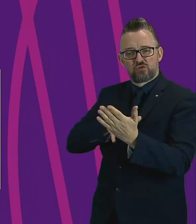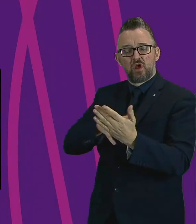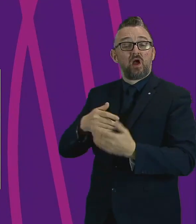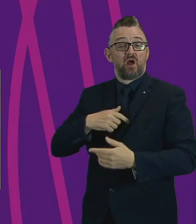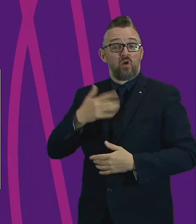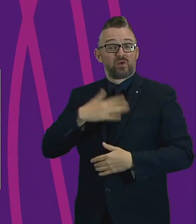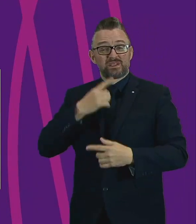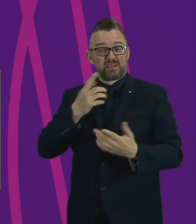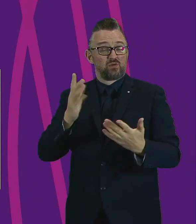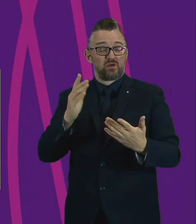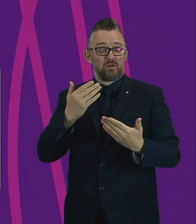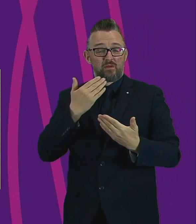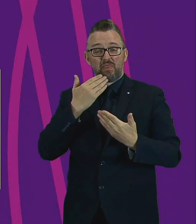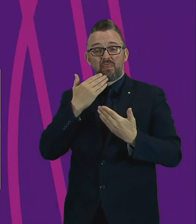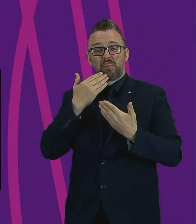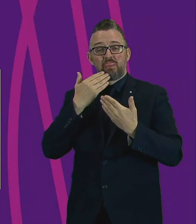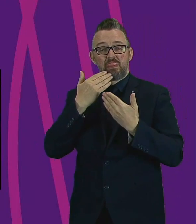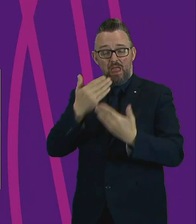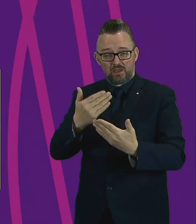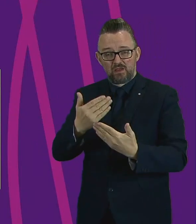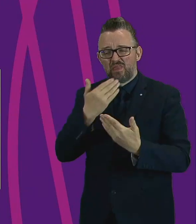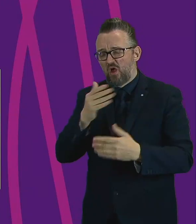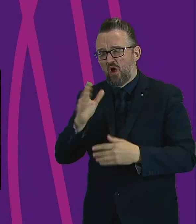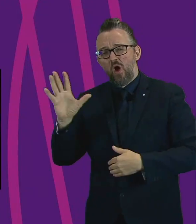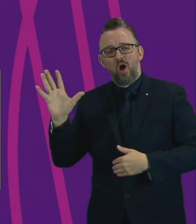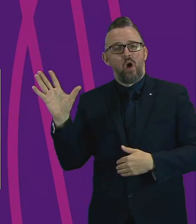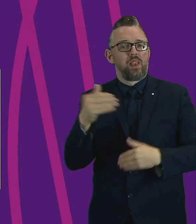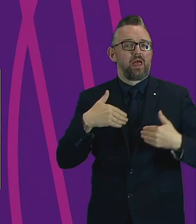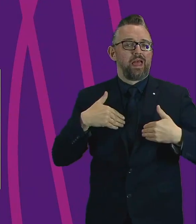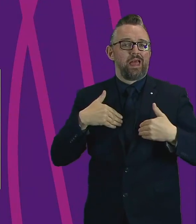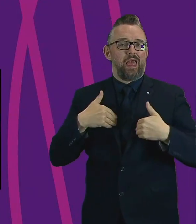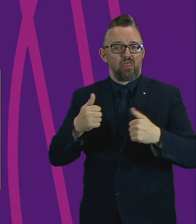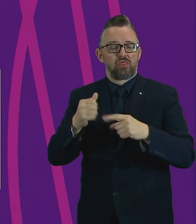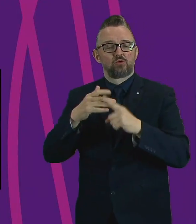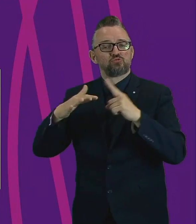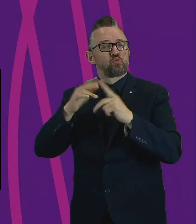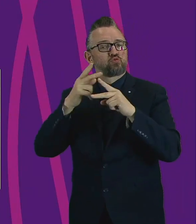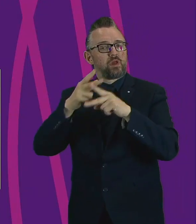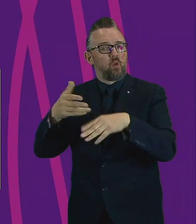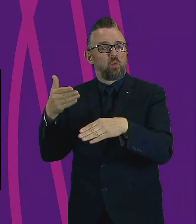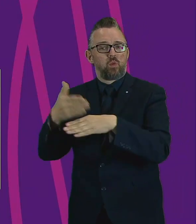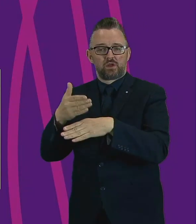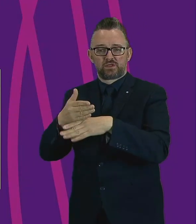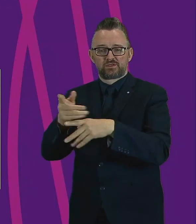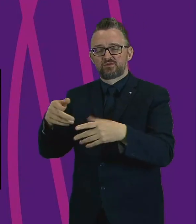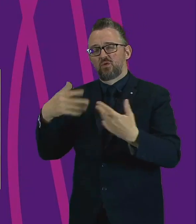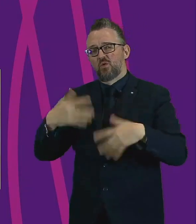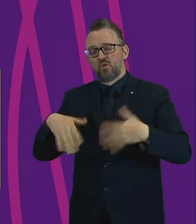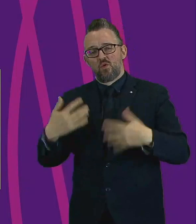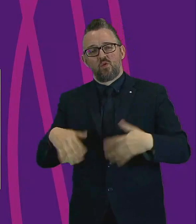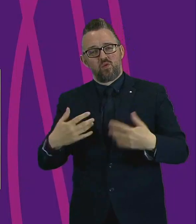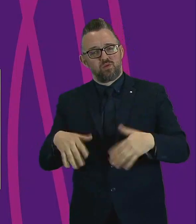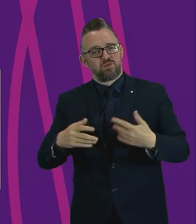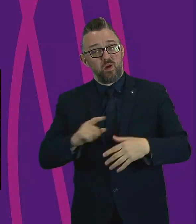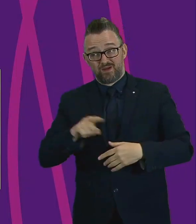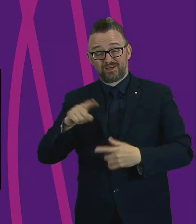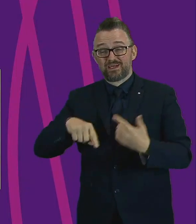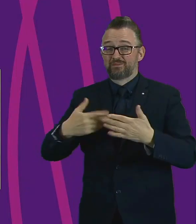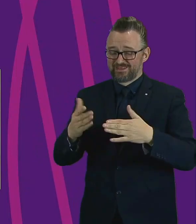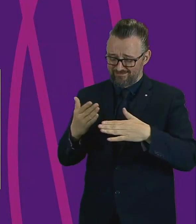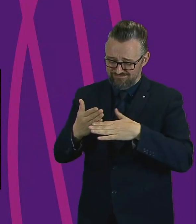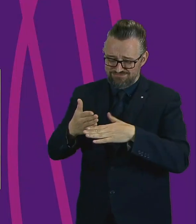expressing my continued thanks and gratitude to all our health and social care workers and for the amazing work and incredible hard work they have put